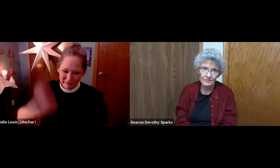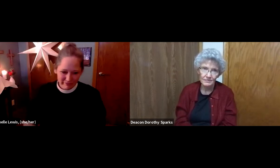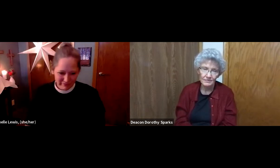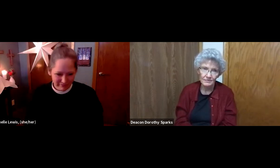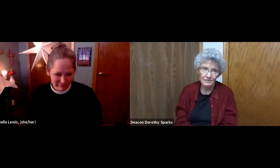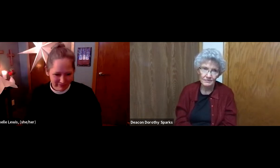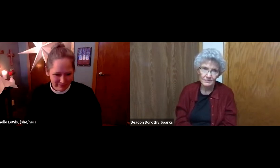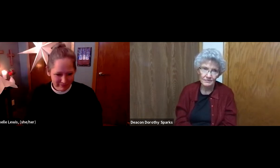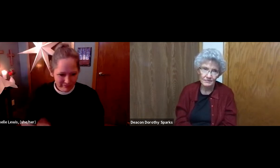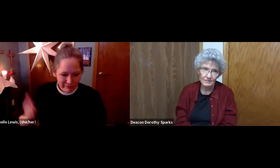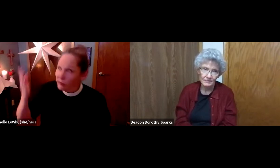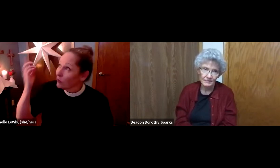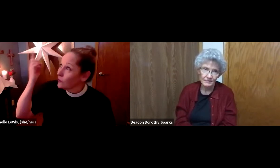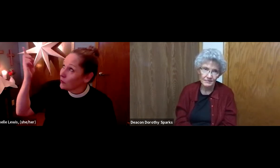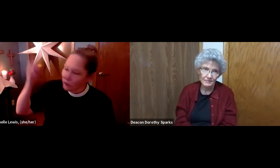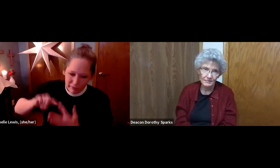one God,